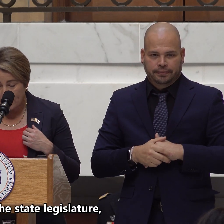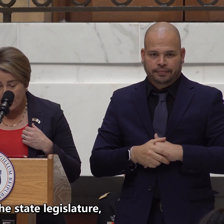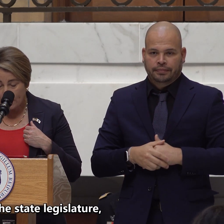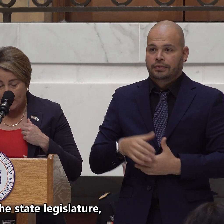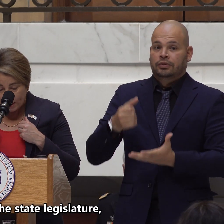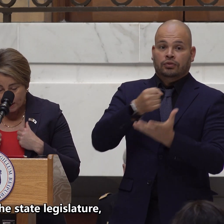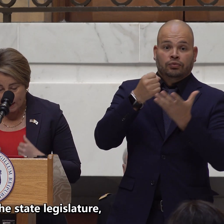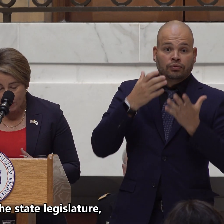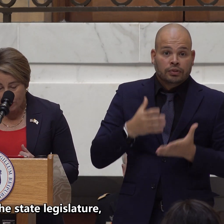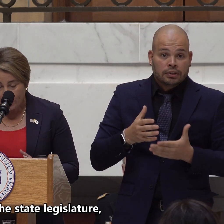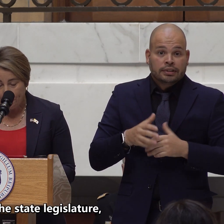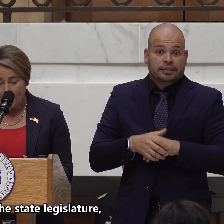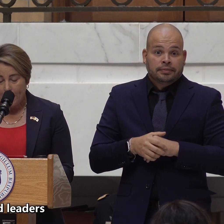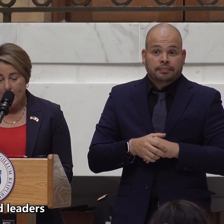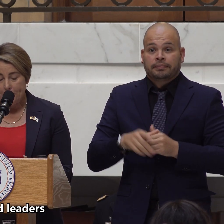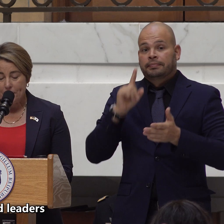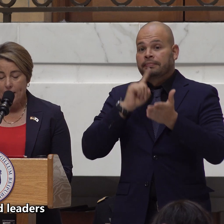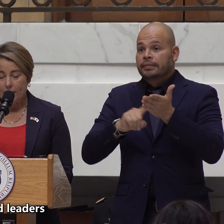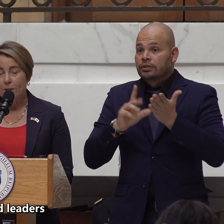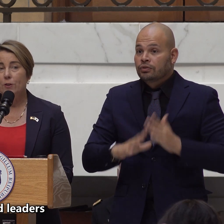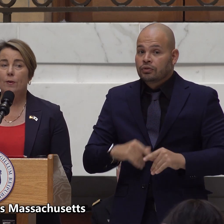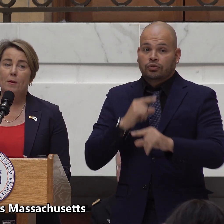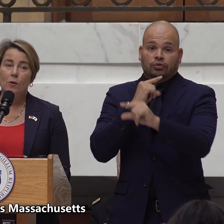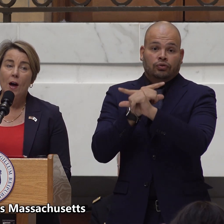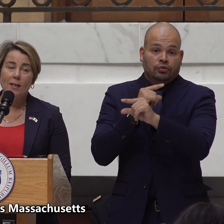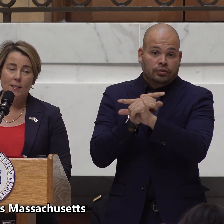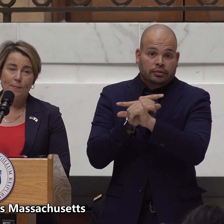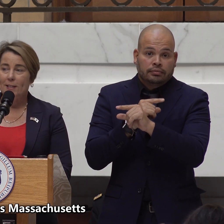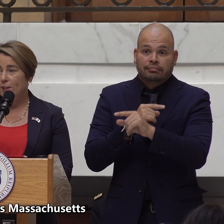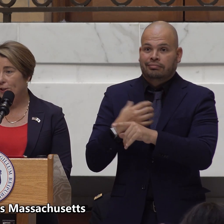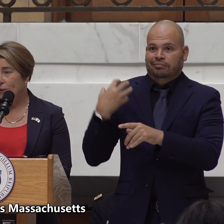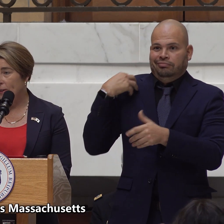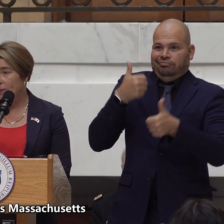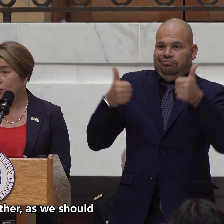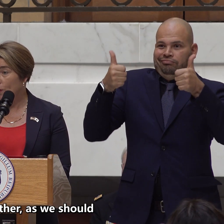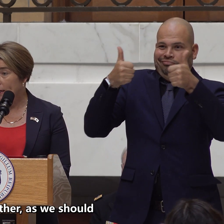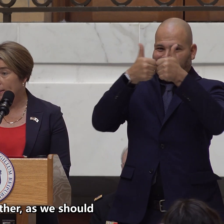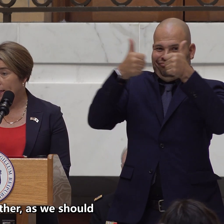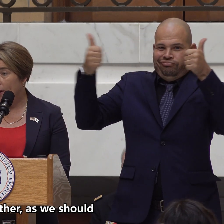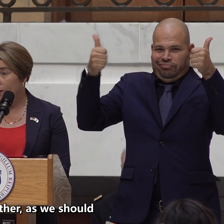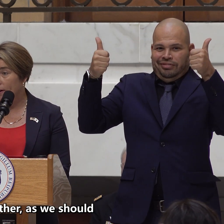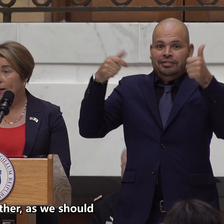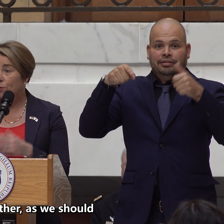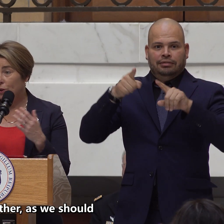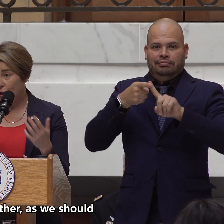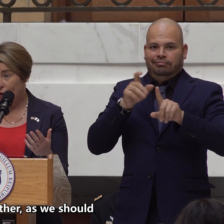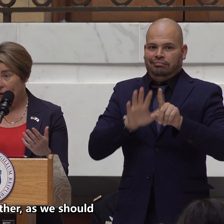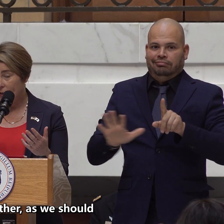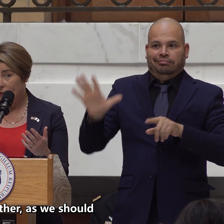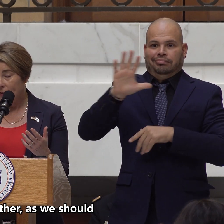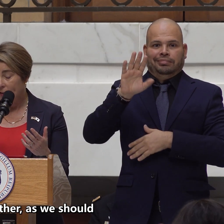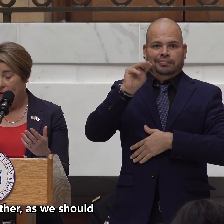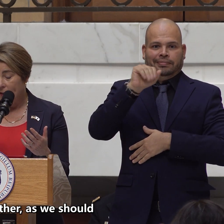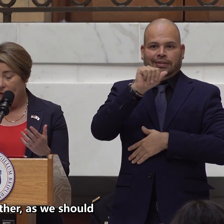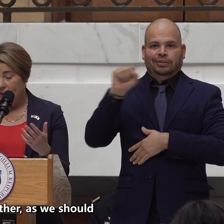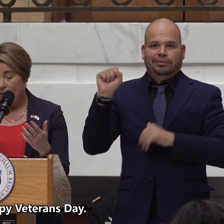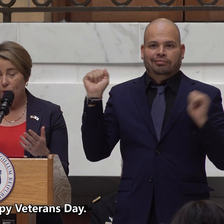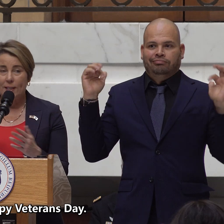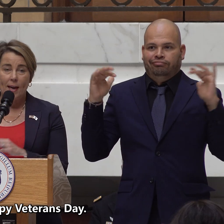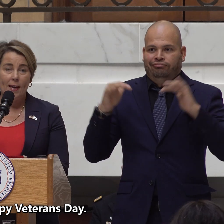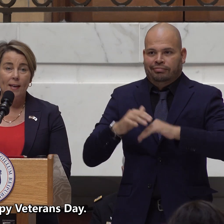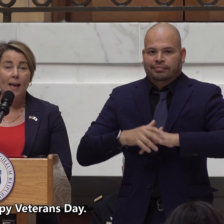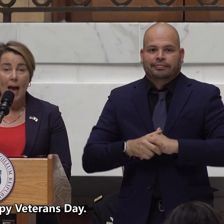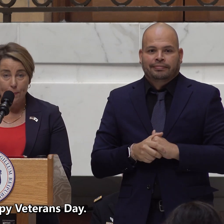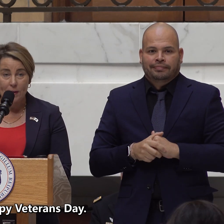Members of the state legislature and leaders from across Massachusetts joining together, as we should,